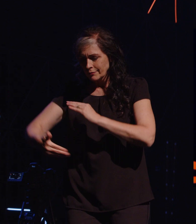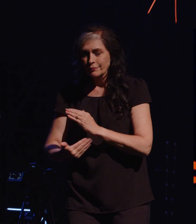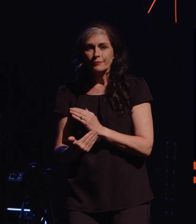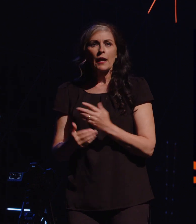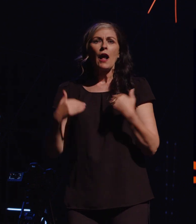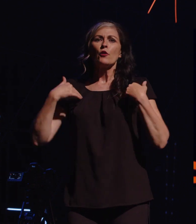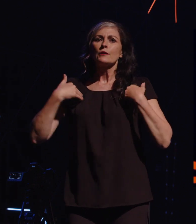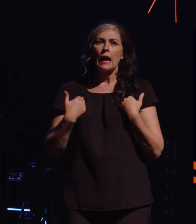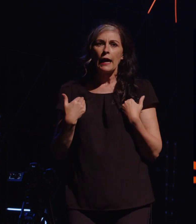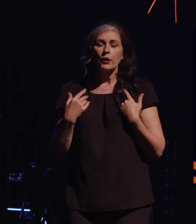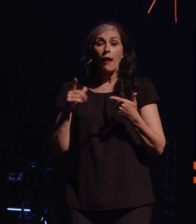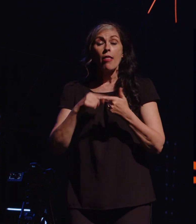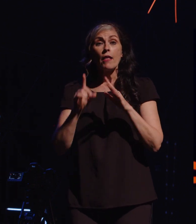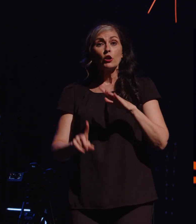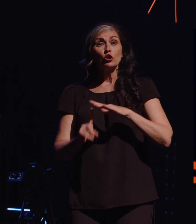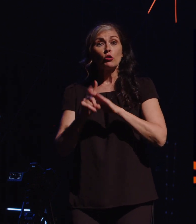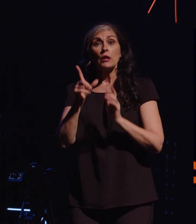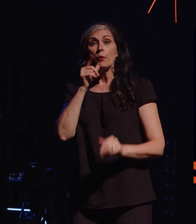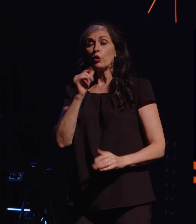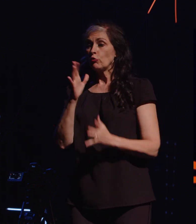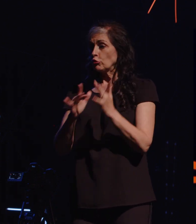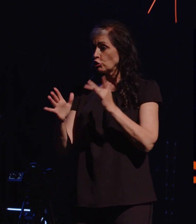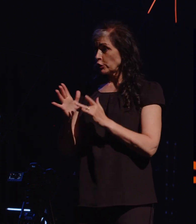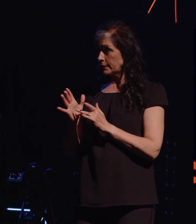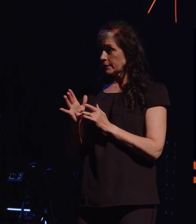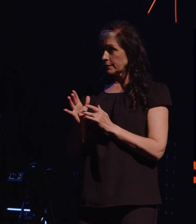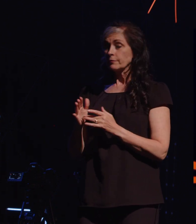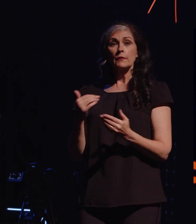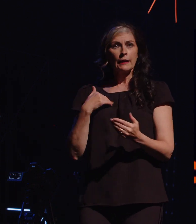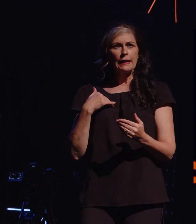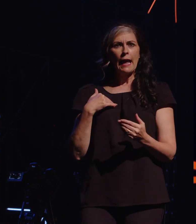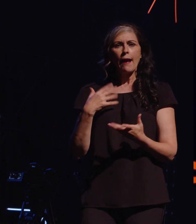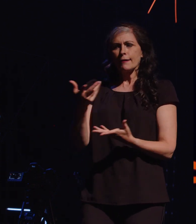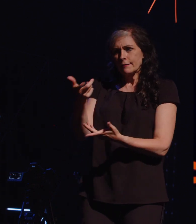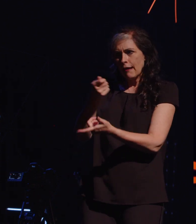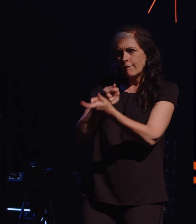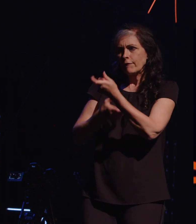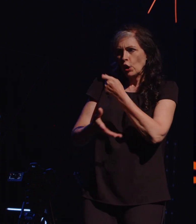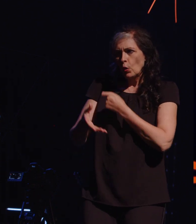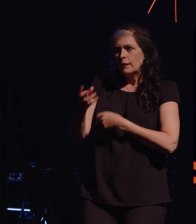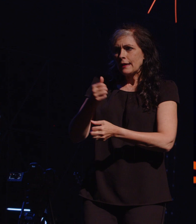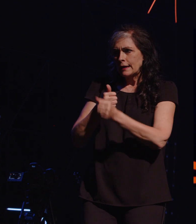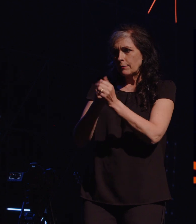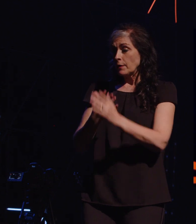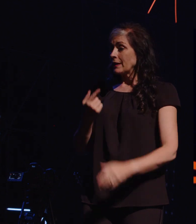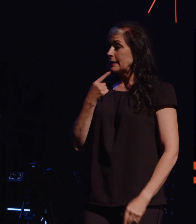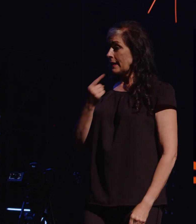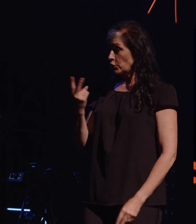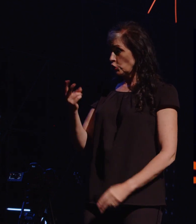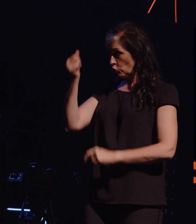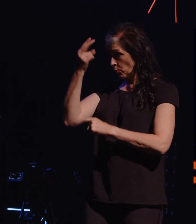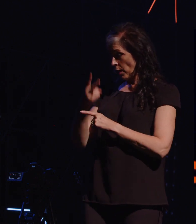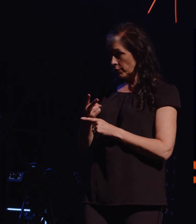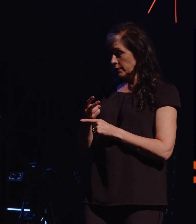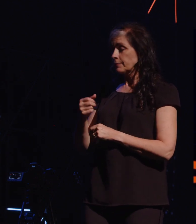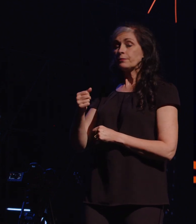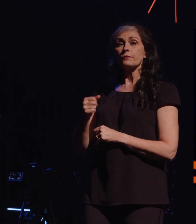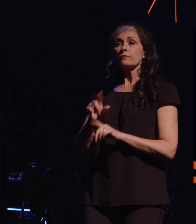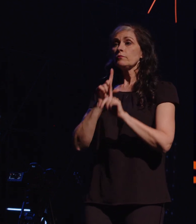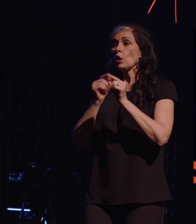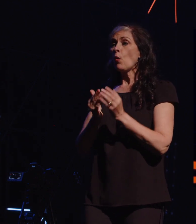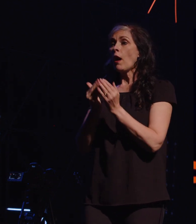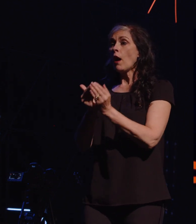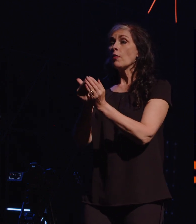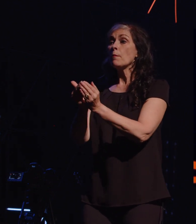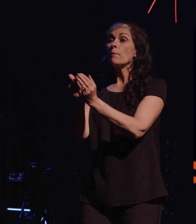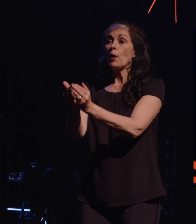Jesus? And Jesus comes and he already is gaining influence. He has some followers. And he tells Simon Peter, Simon, take your boat and put it right out